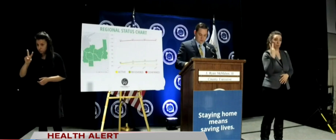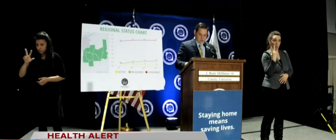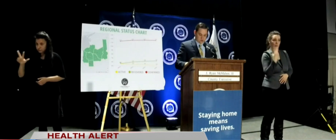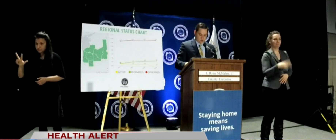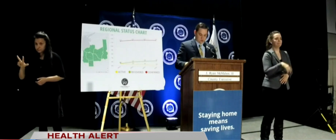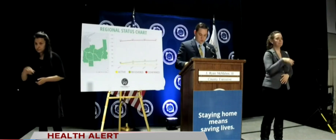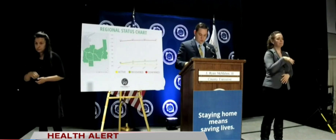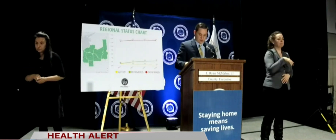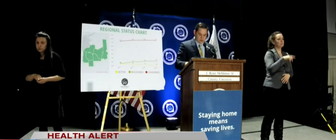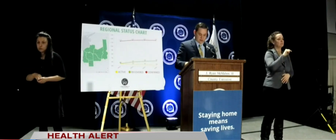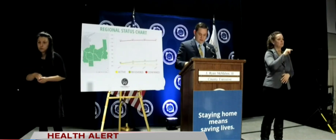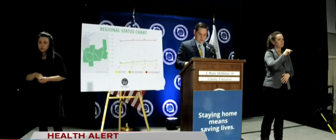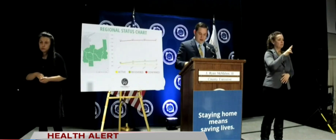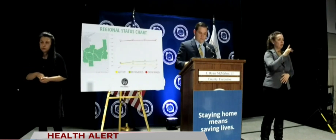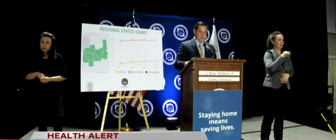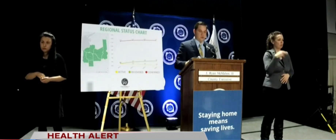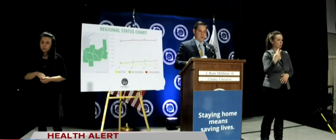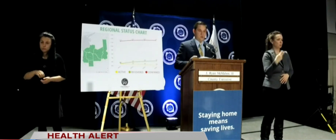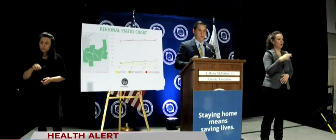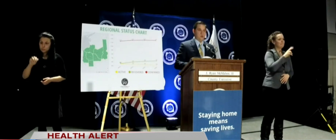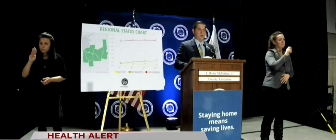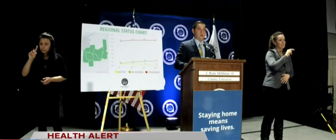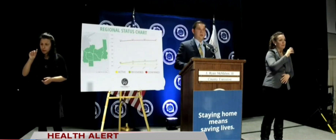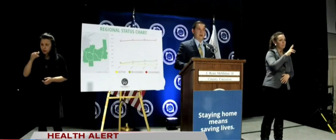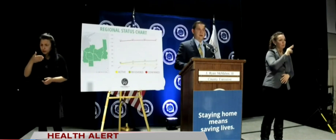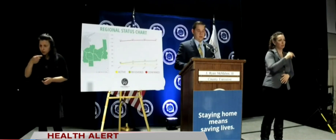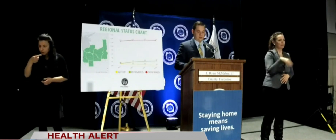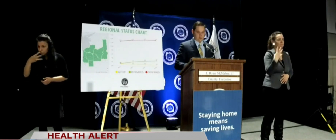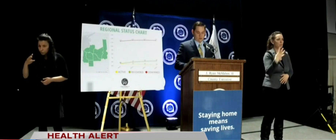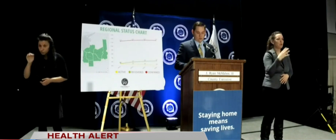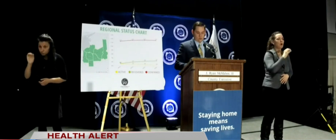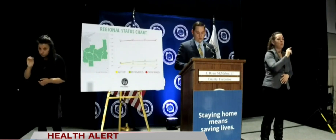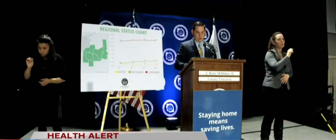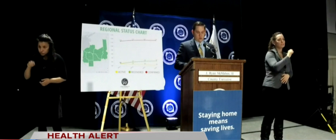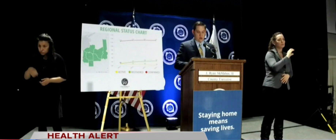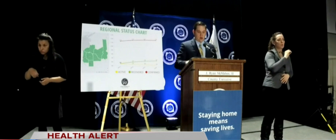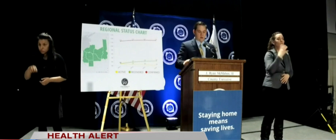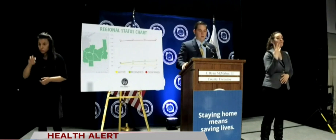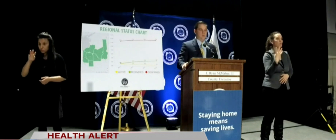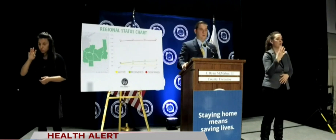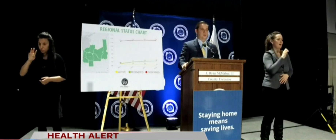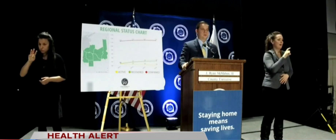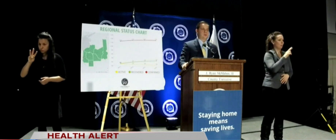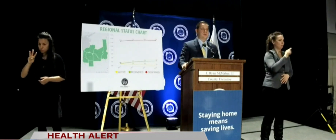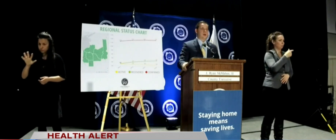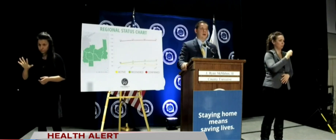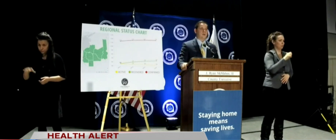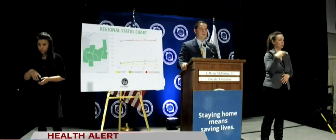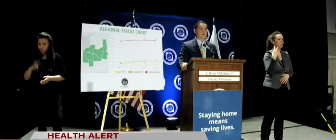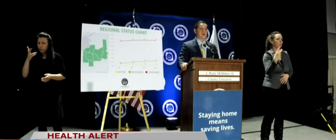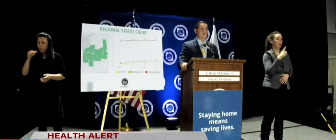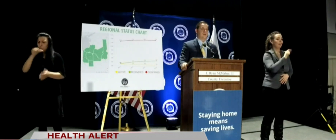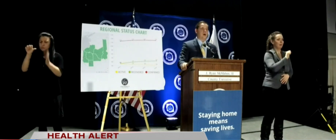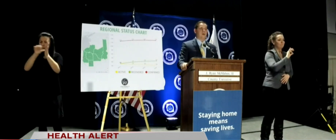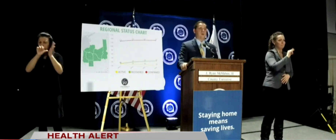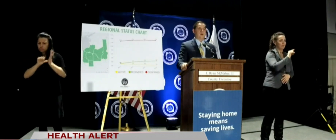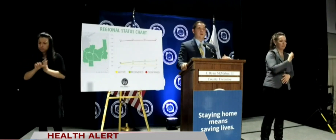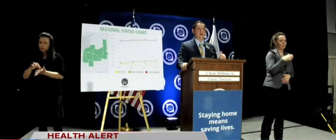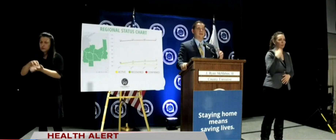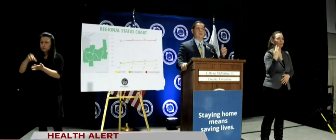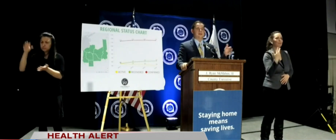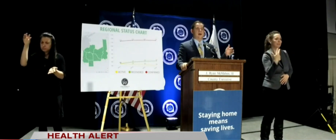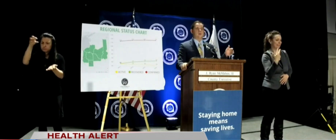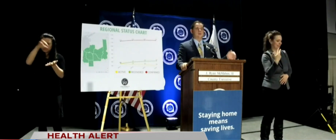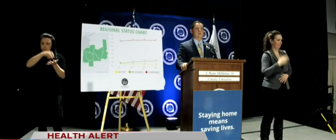Town of Fabius, 2, Town of Spafford, 2, and Town of Tully, 2. This is representative of all of